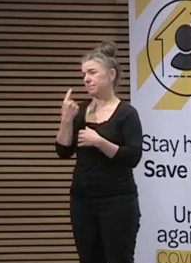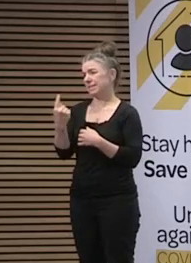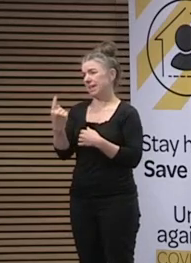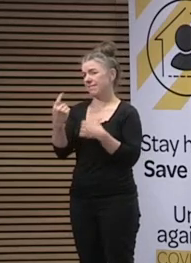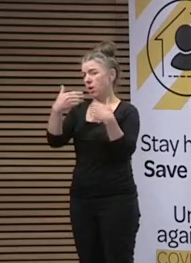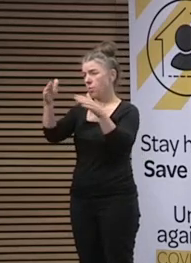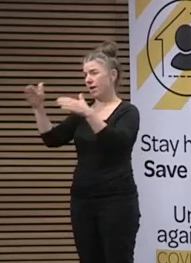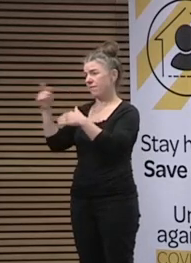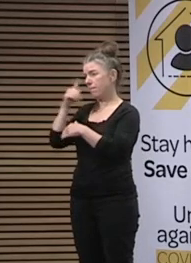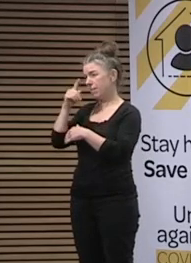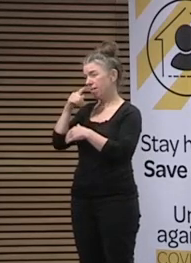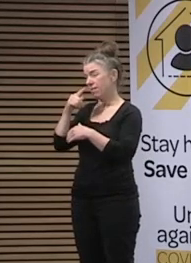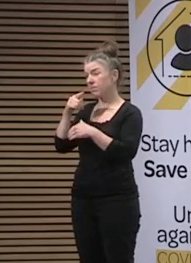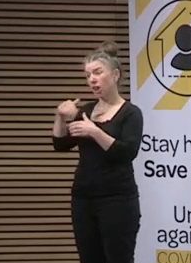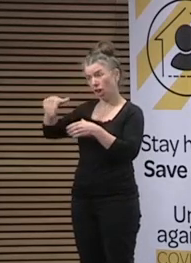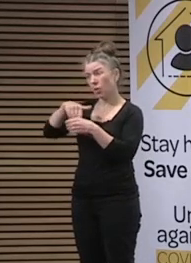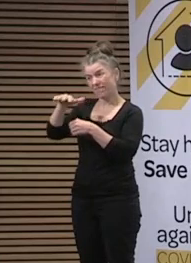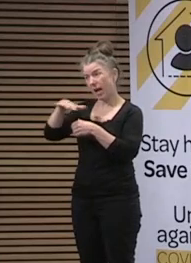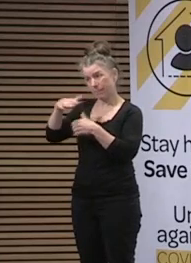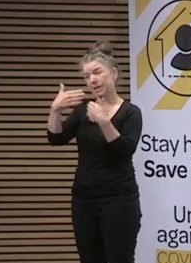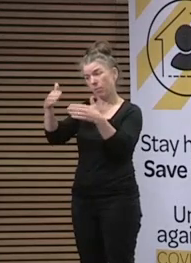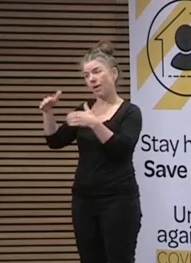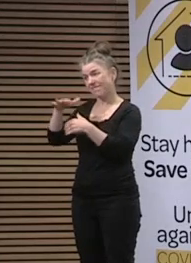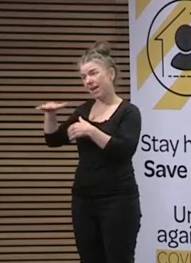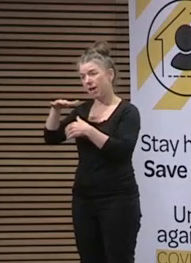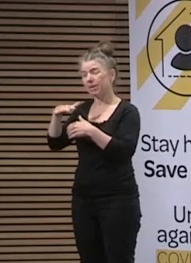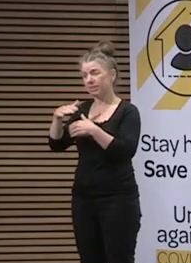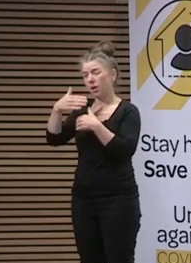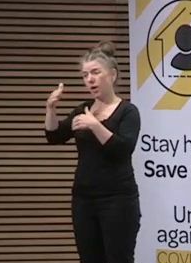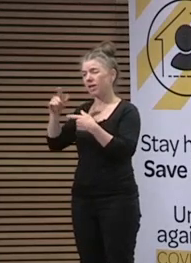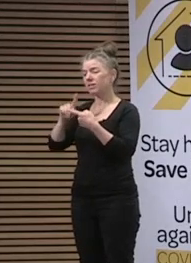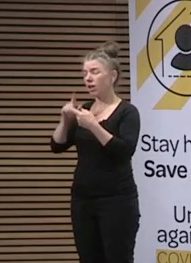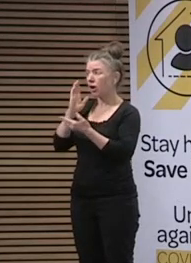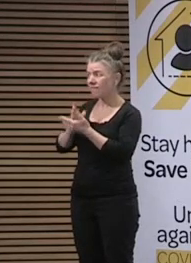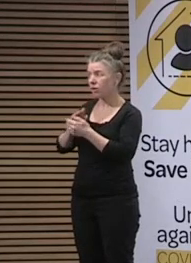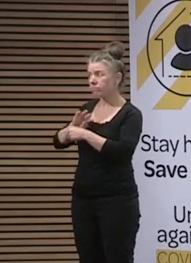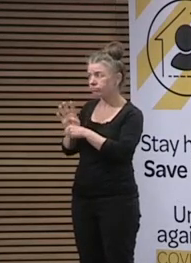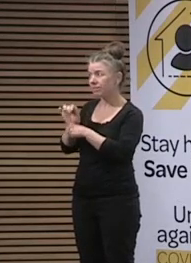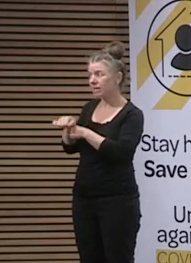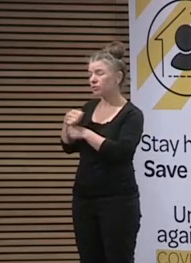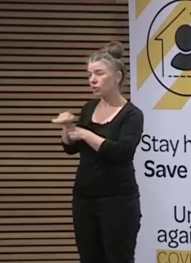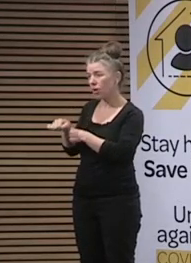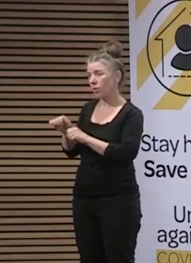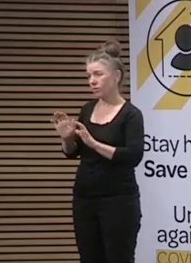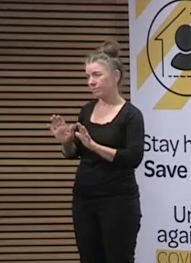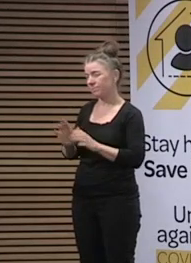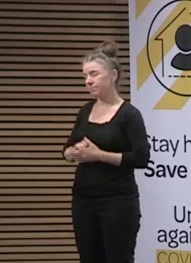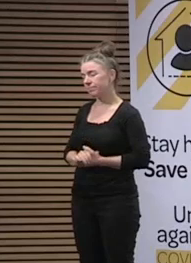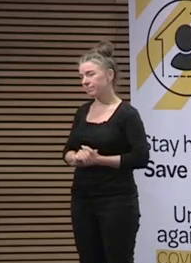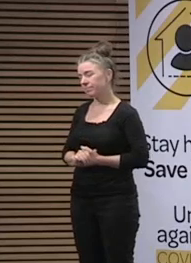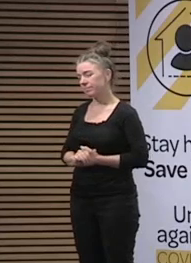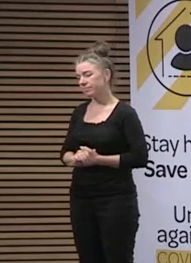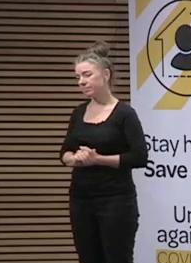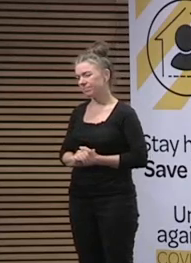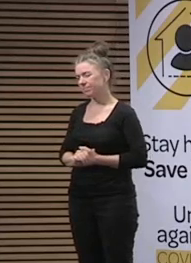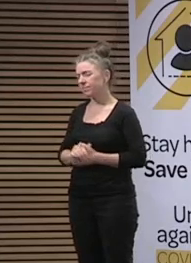self-isolation, including from their family members, until the result of that test is made known to them. We are still seeing a strong